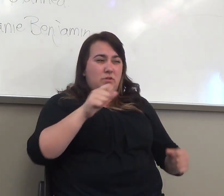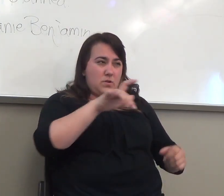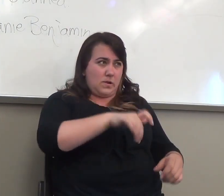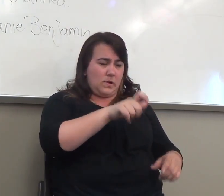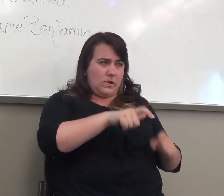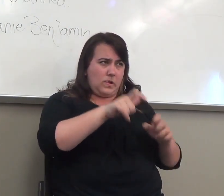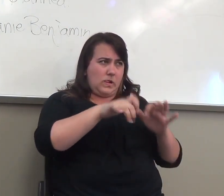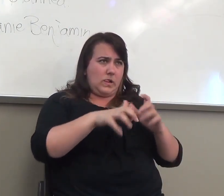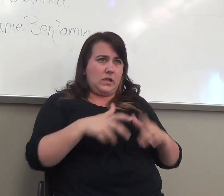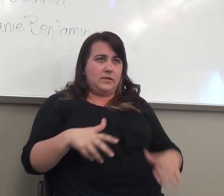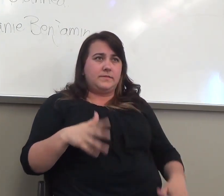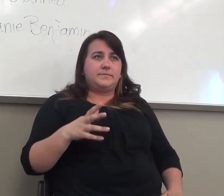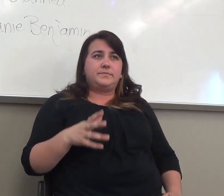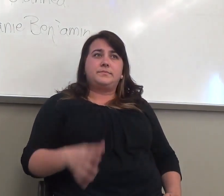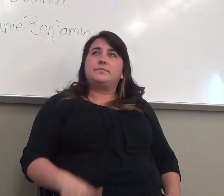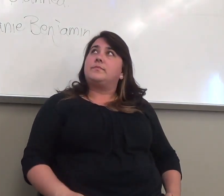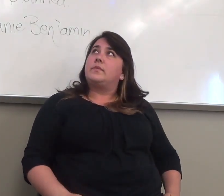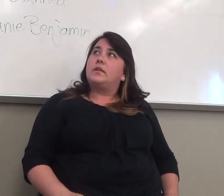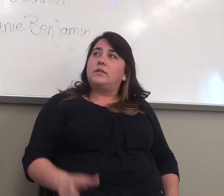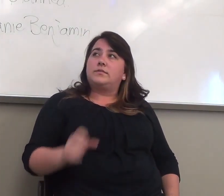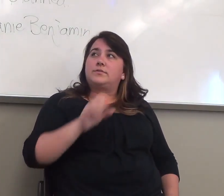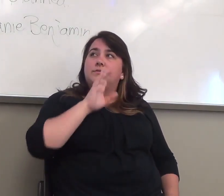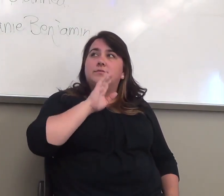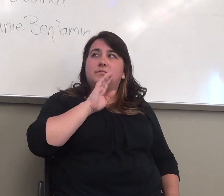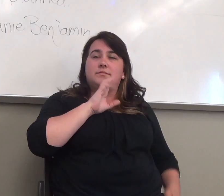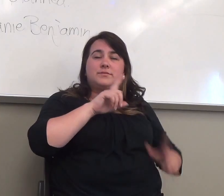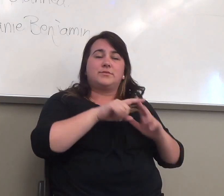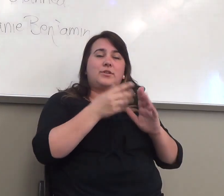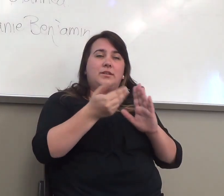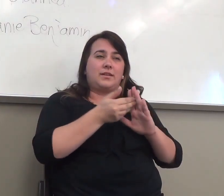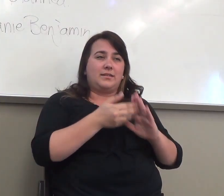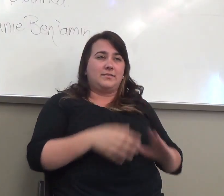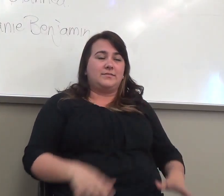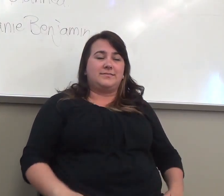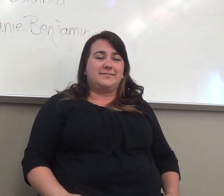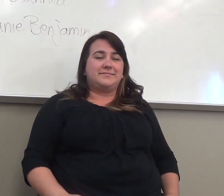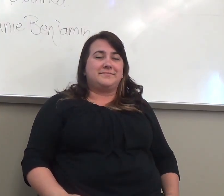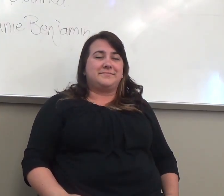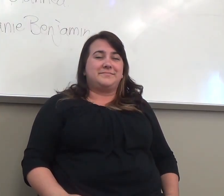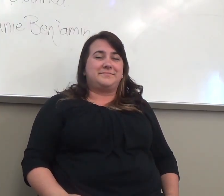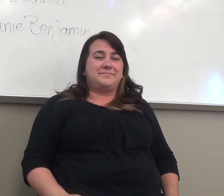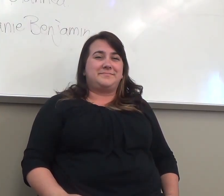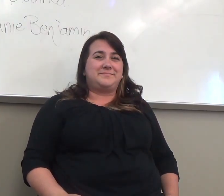so frustrating. Okay, let me start again. I'm sorry. Okay.